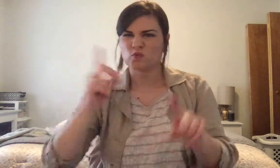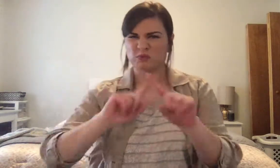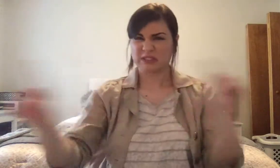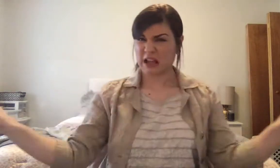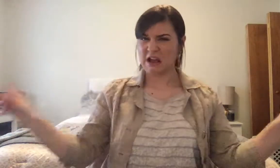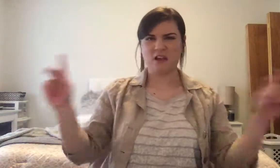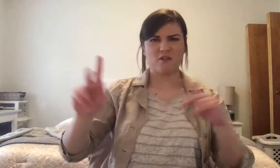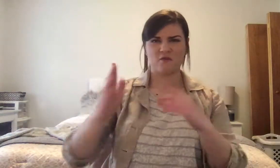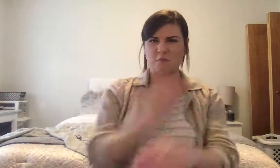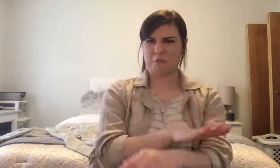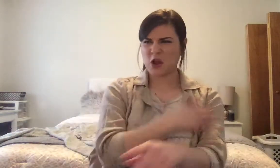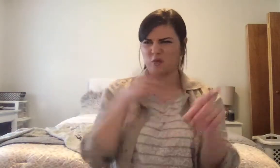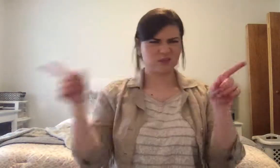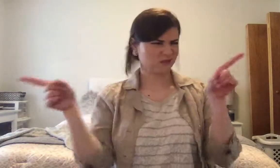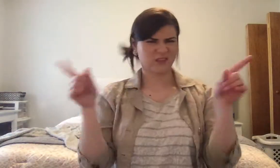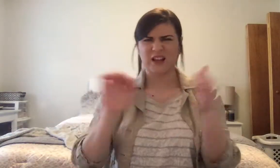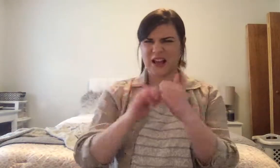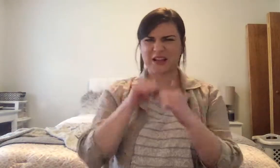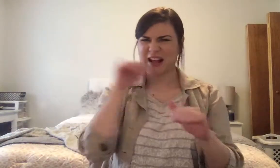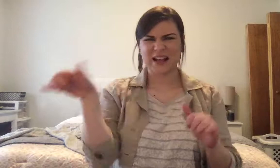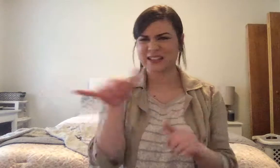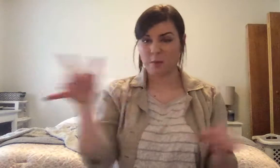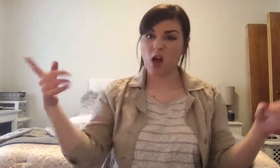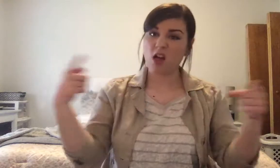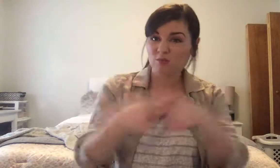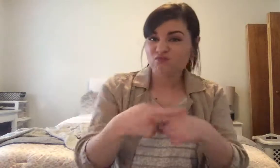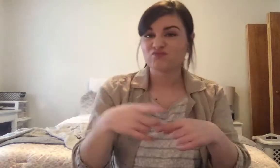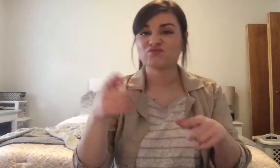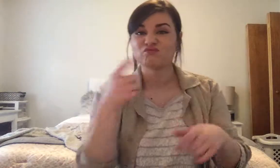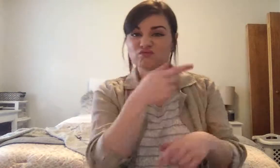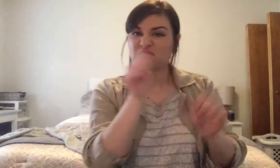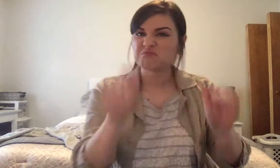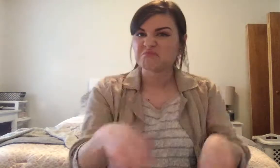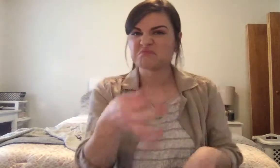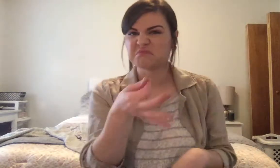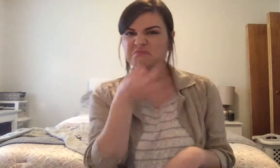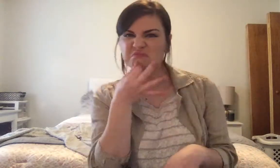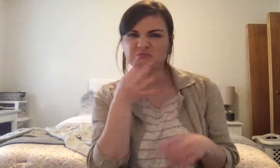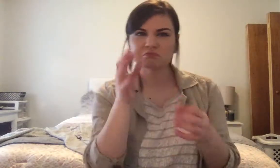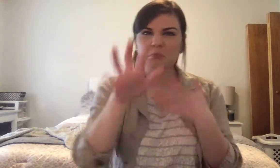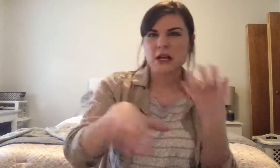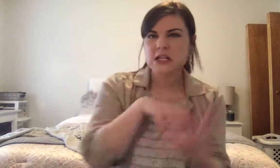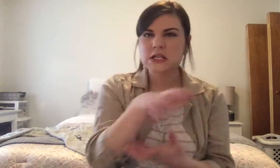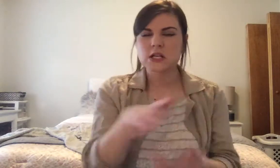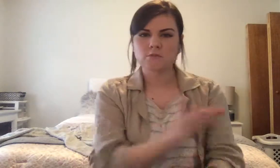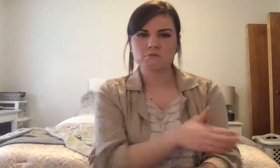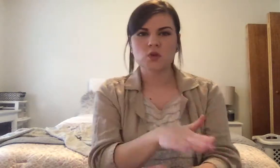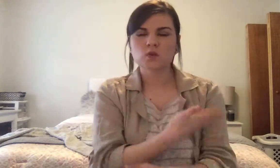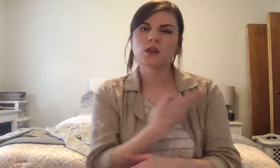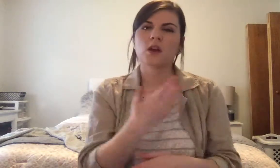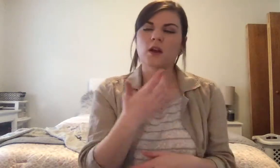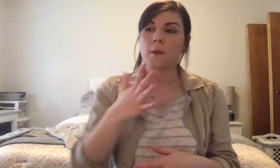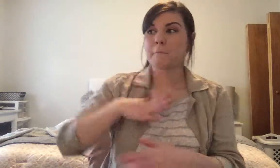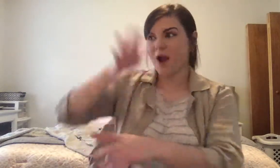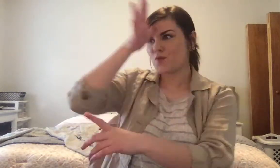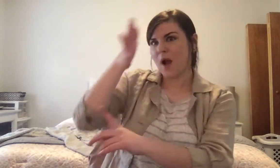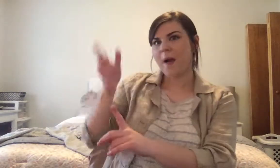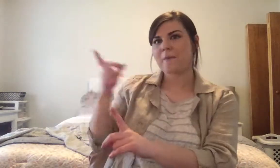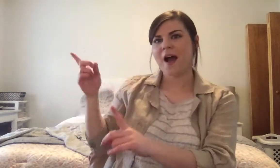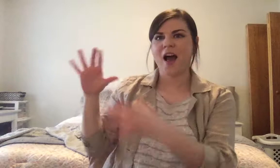fusion between jazz and hip-hop, and I love jazz. My grandfather was an avid jazz listener, so it just kind of fit in with that whole photography vibe,